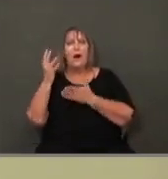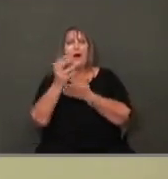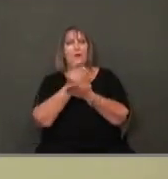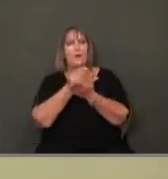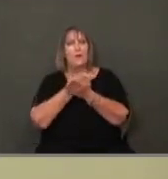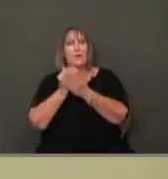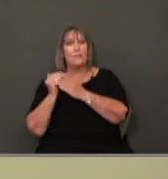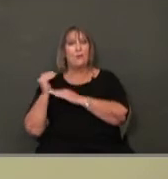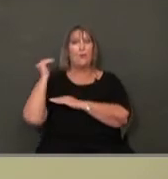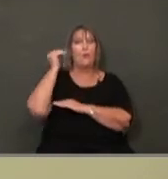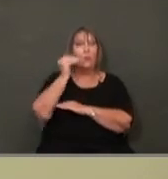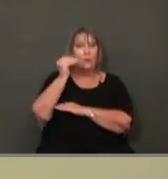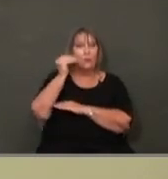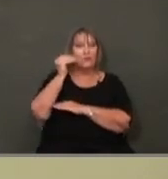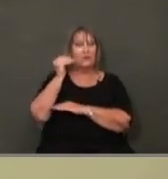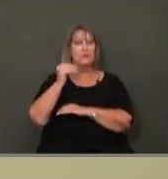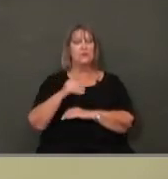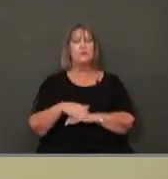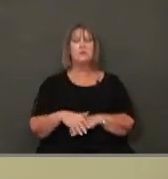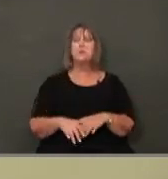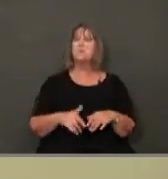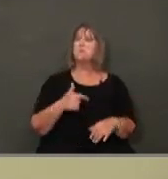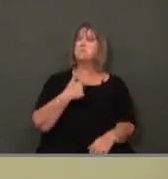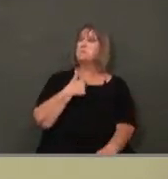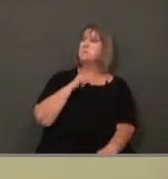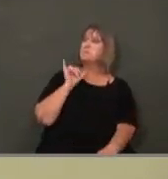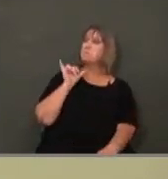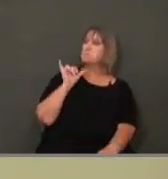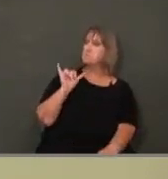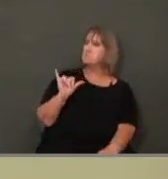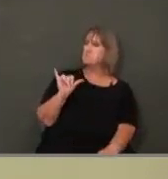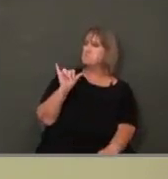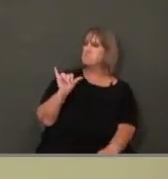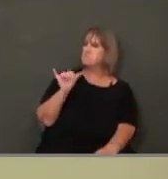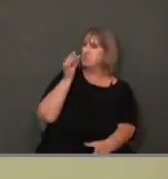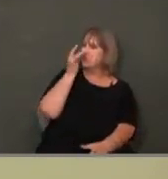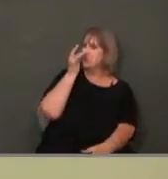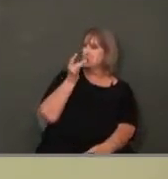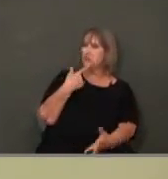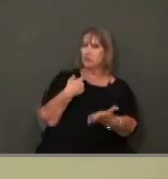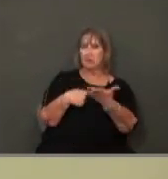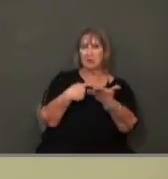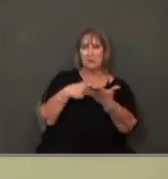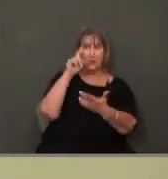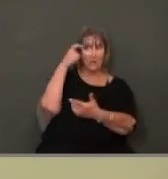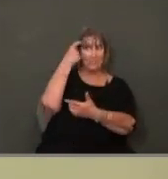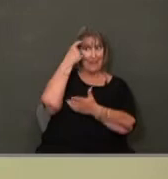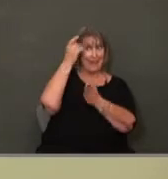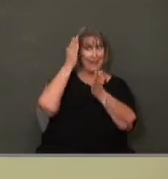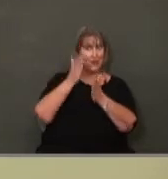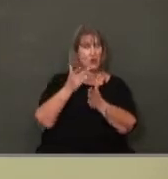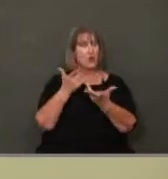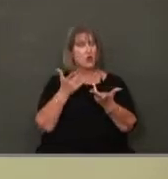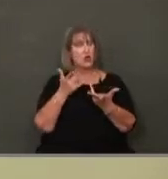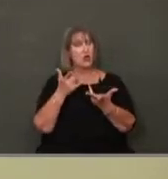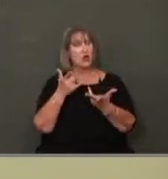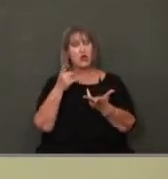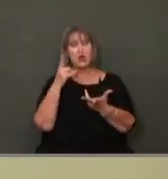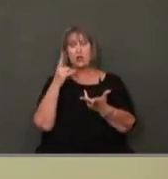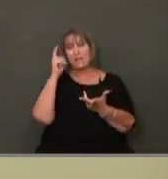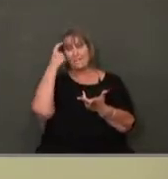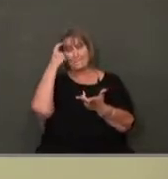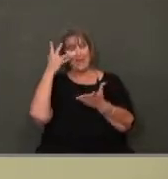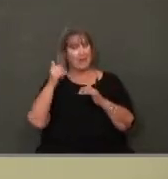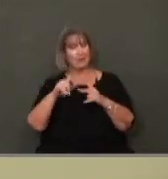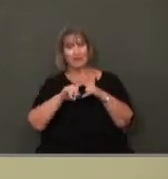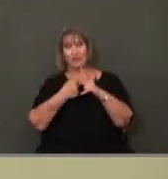CPS. I was like, okay, that's an interesting argument, right? Talked to the mayor, and the mayor's like, look, I think we need to have a debate on this. And we've been debating